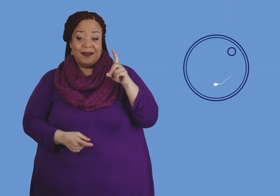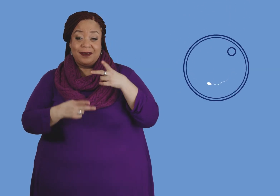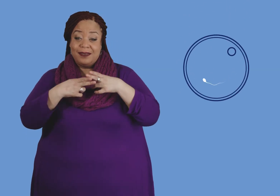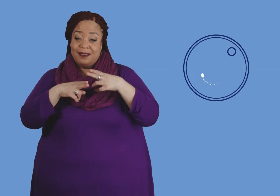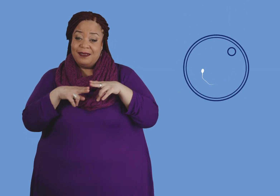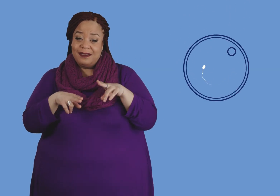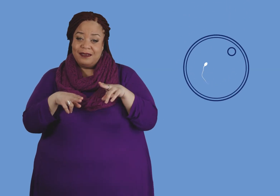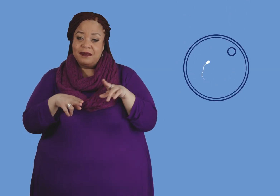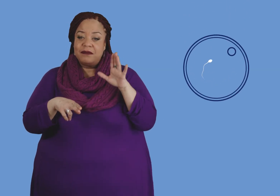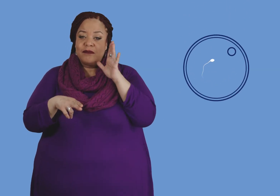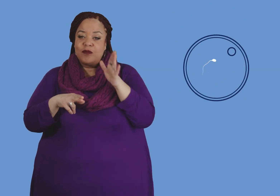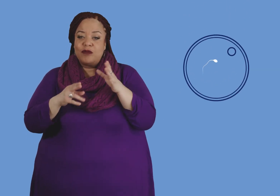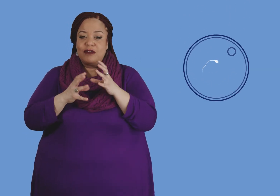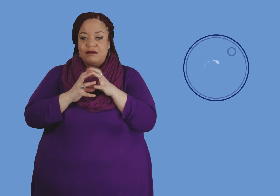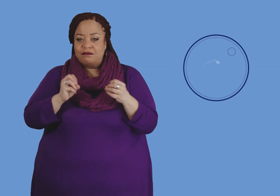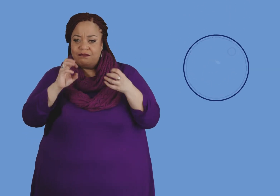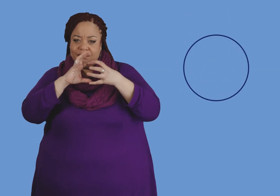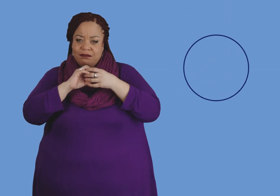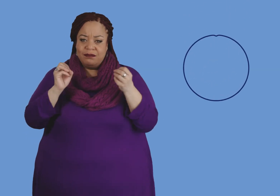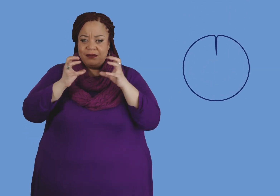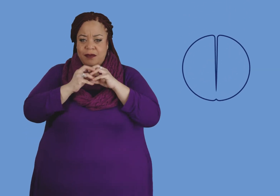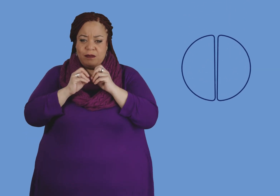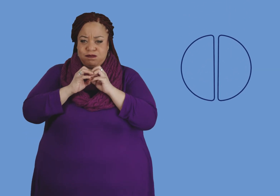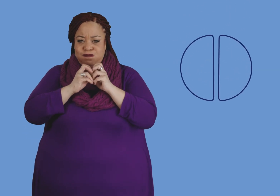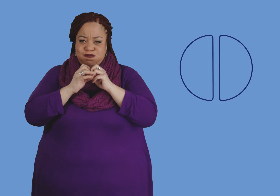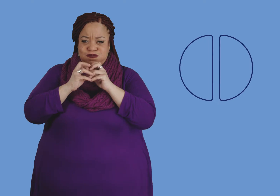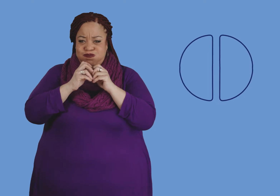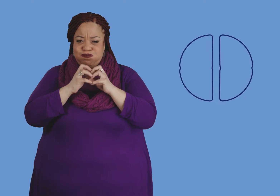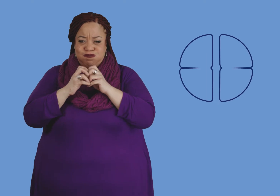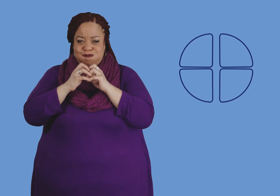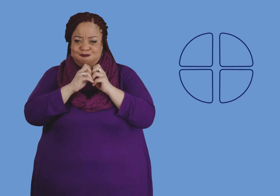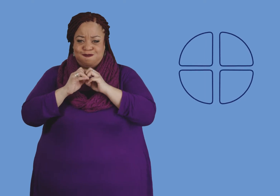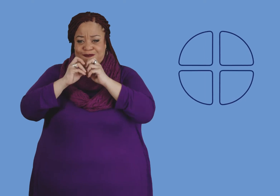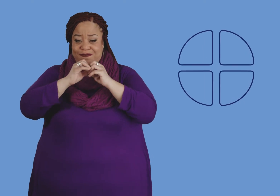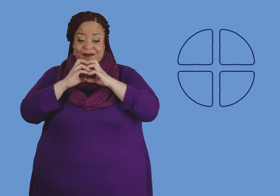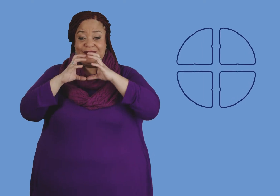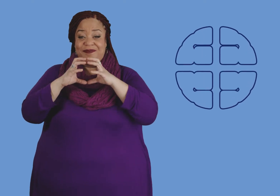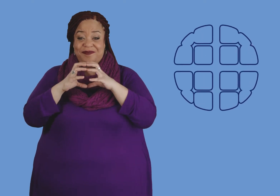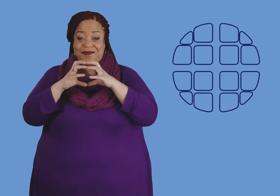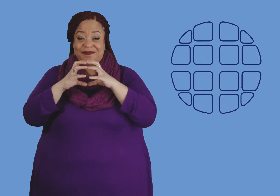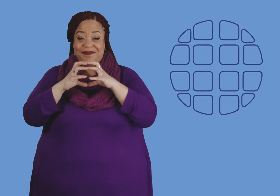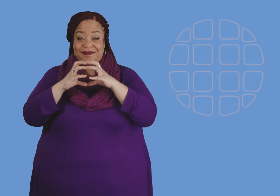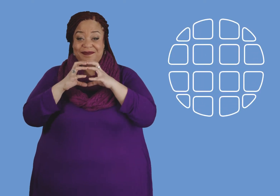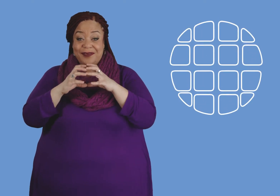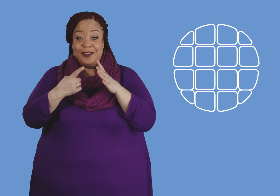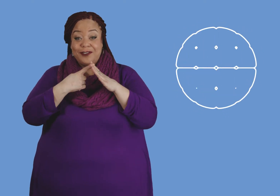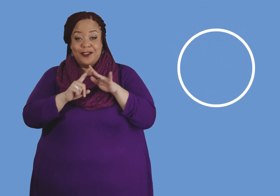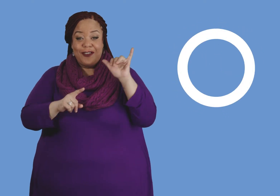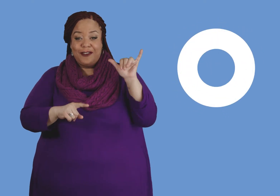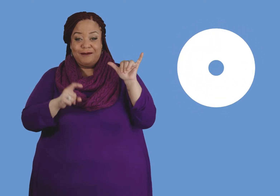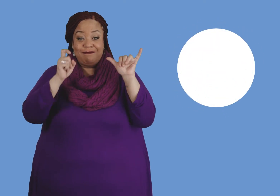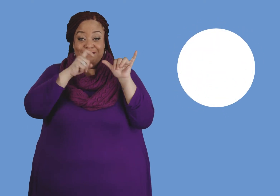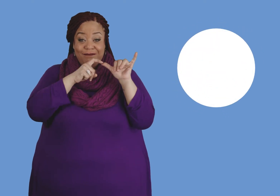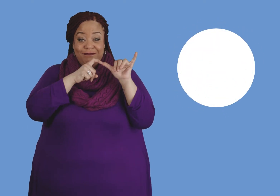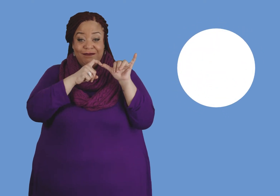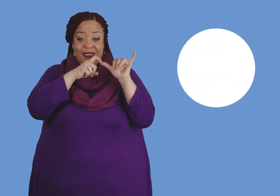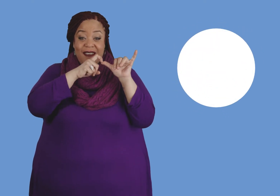happens, the fertilized egg begins to divide into more and more cells, and moves